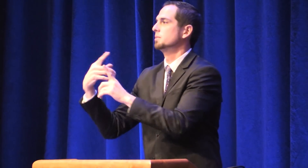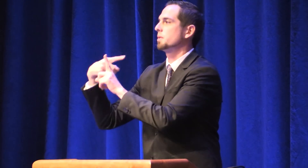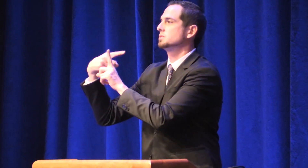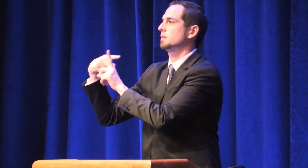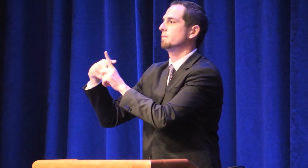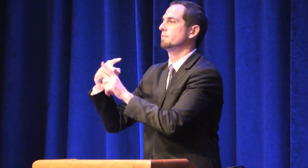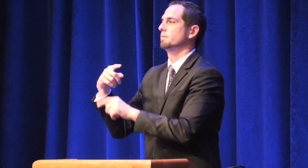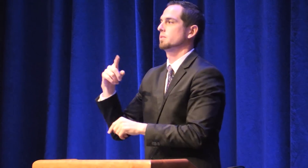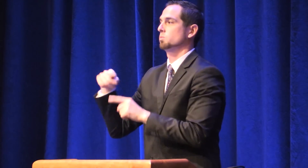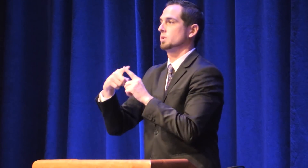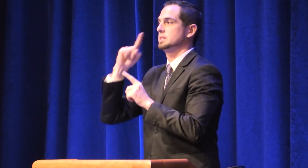of society,